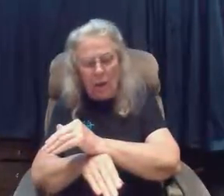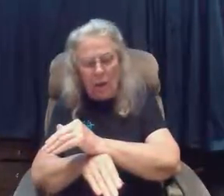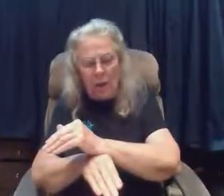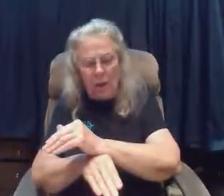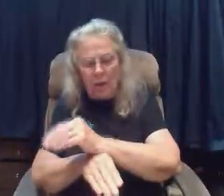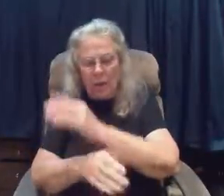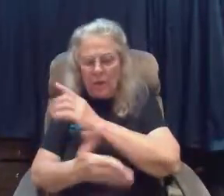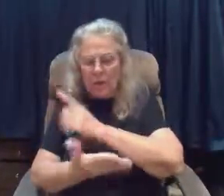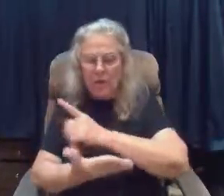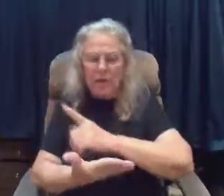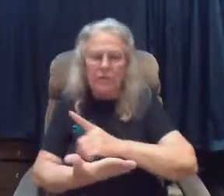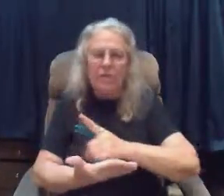night